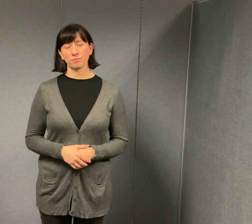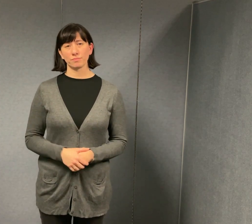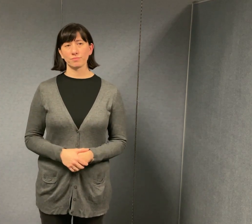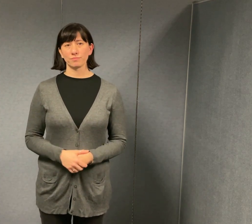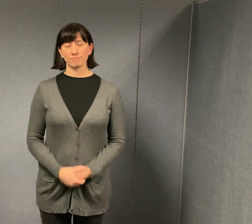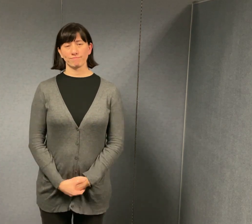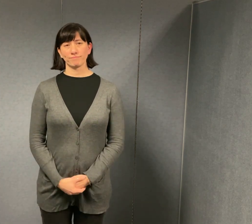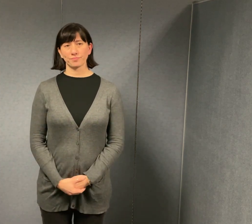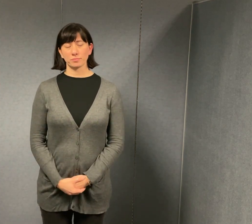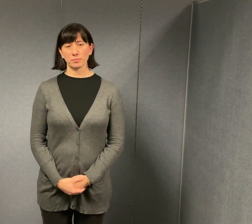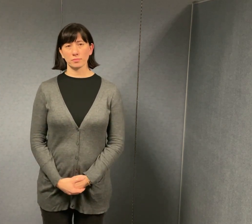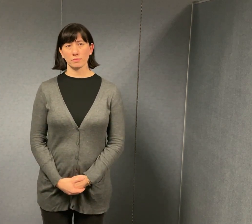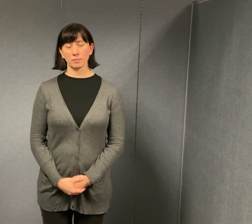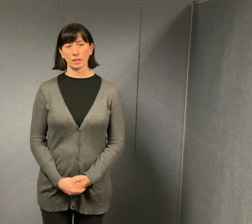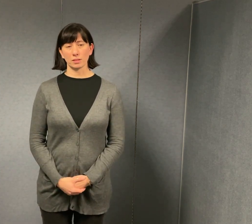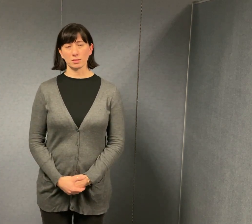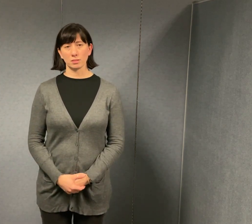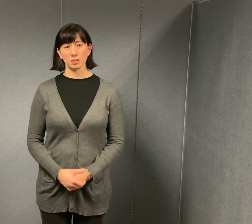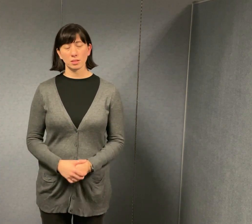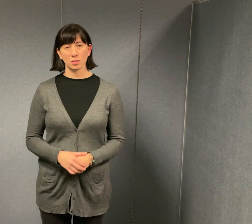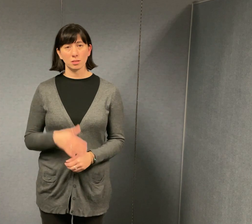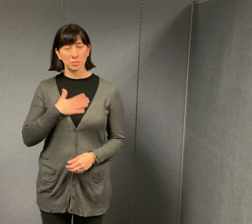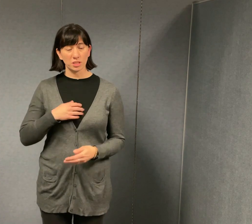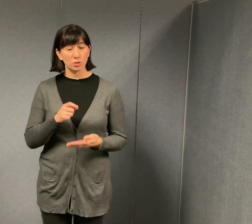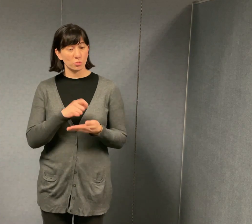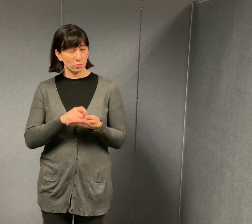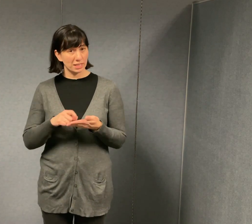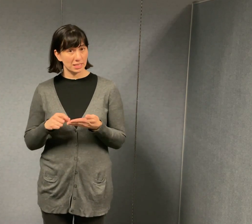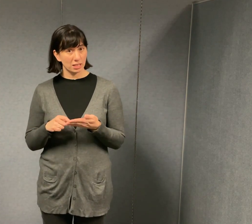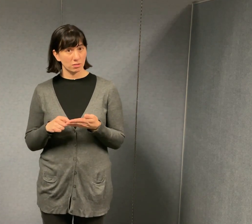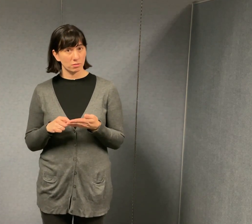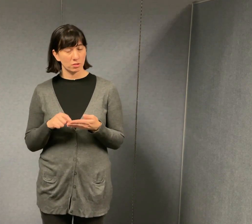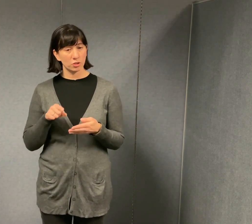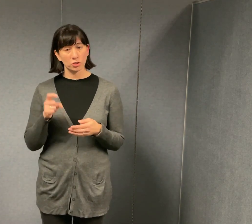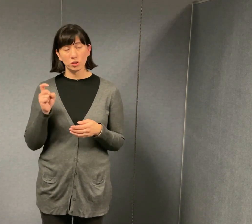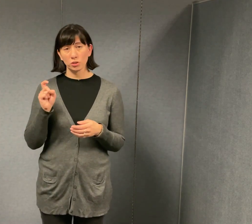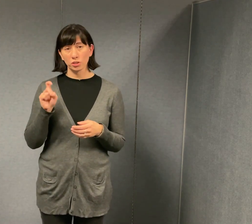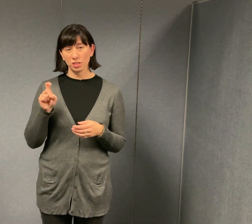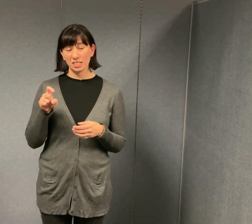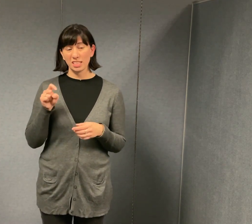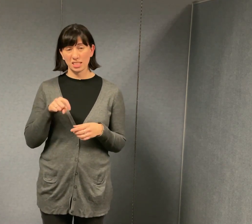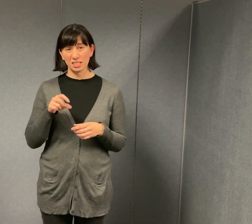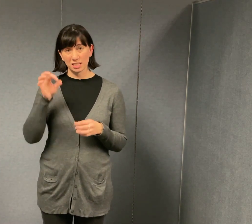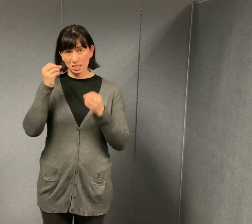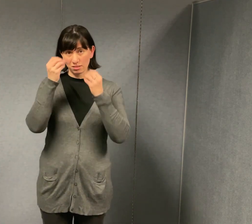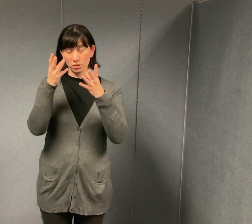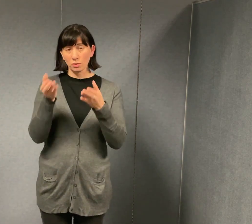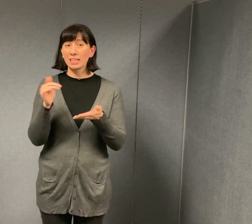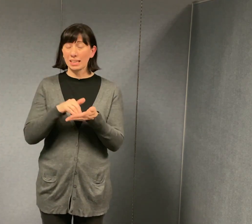Okay, now please write this down because we'll need this information at the end. The costs